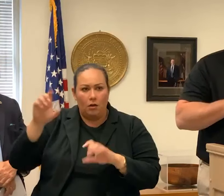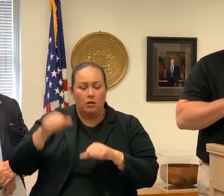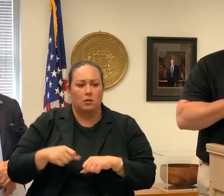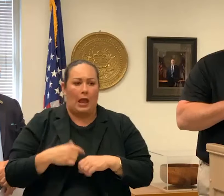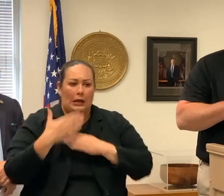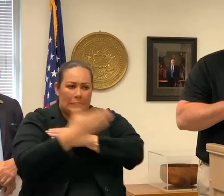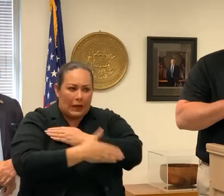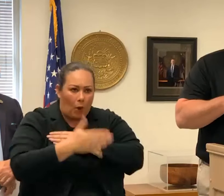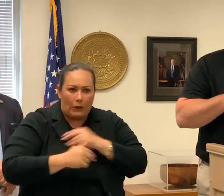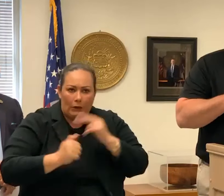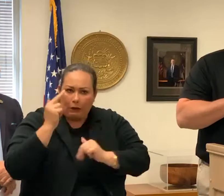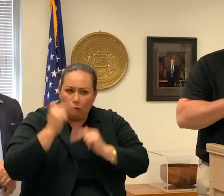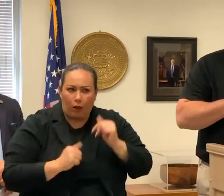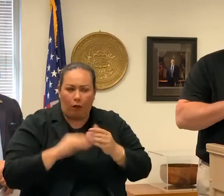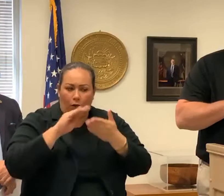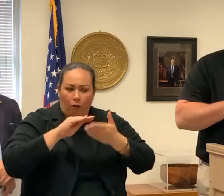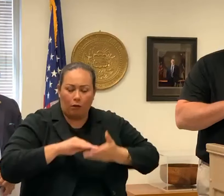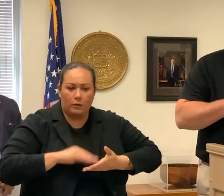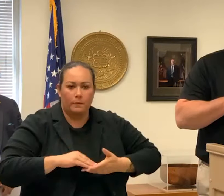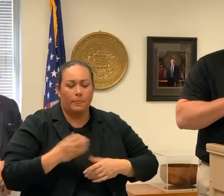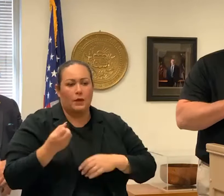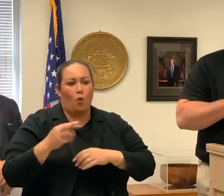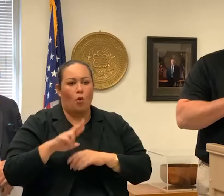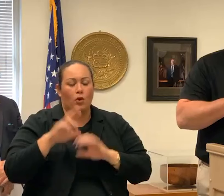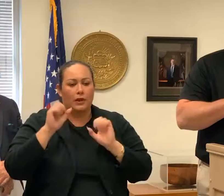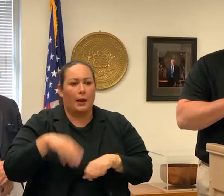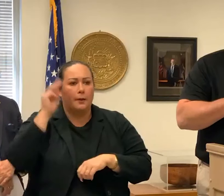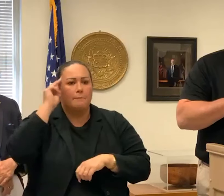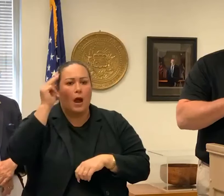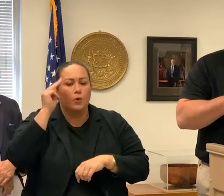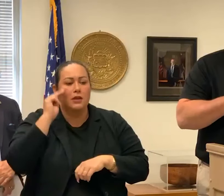county building and fill it out. Or they could go to that